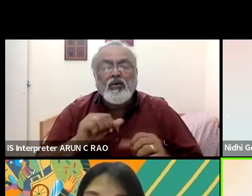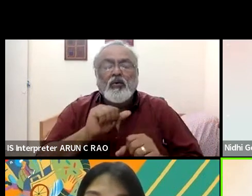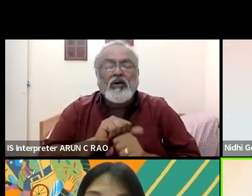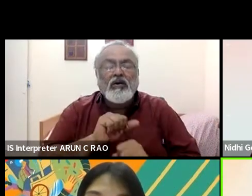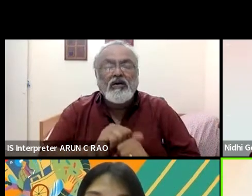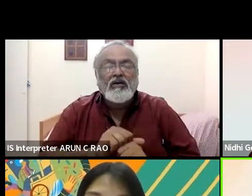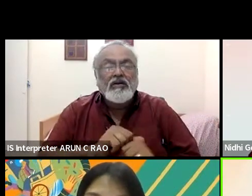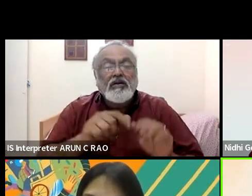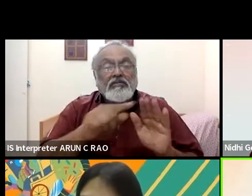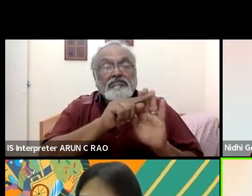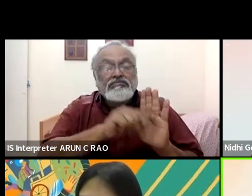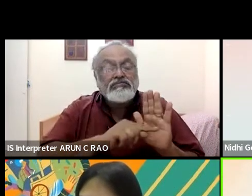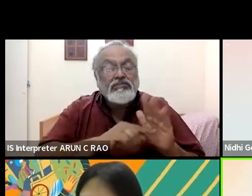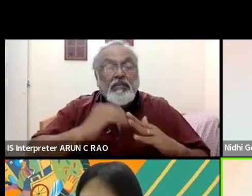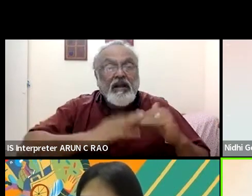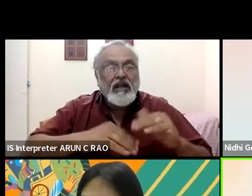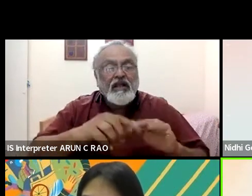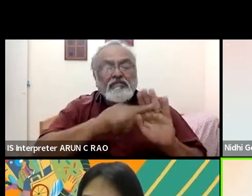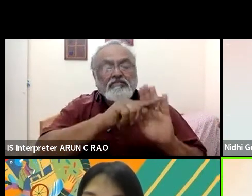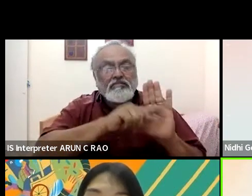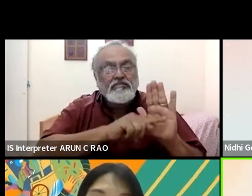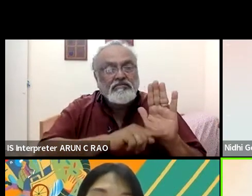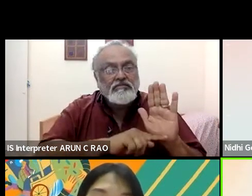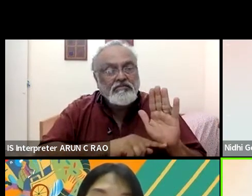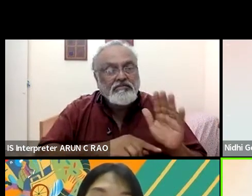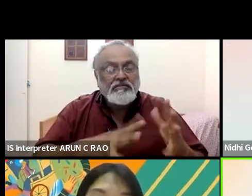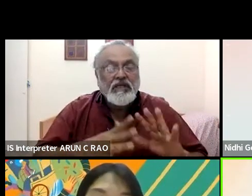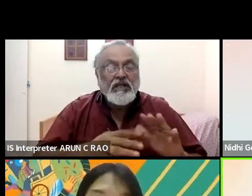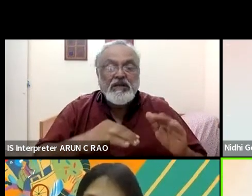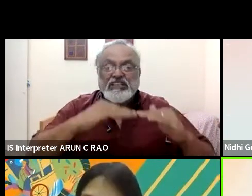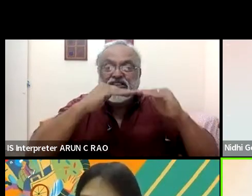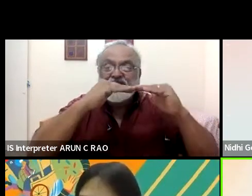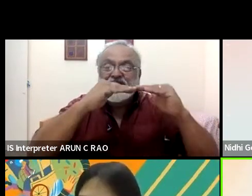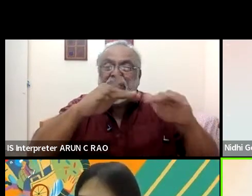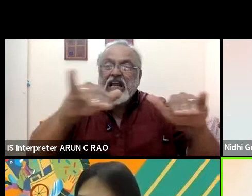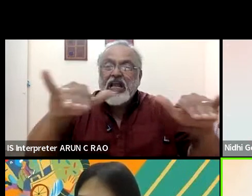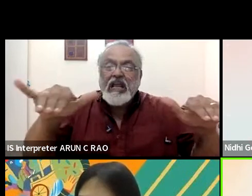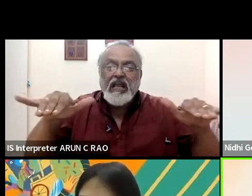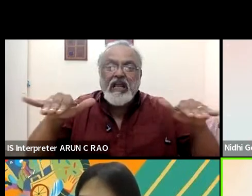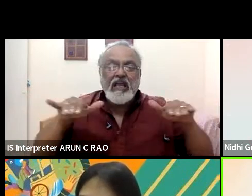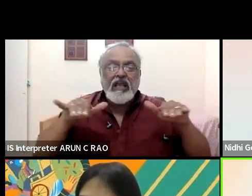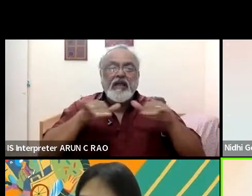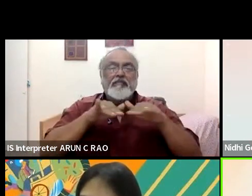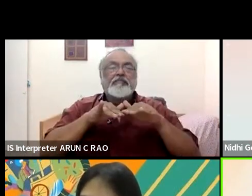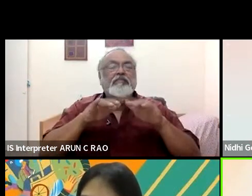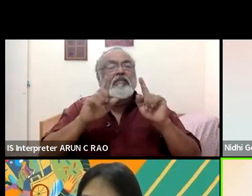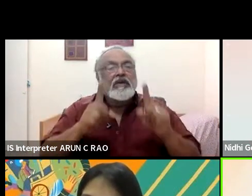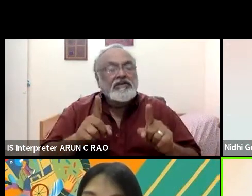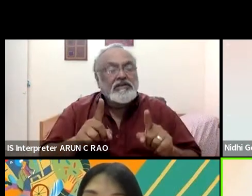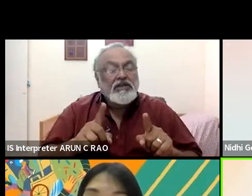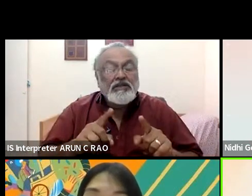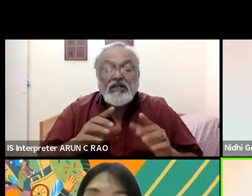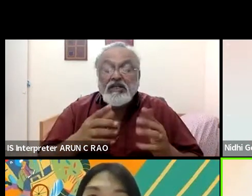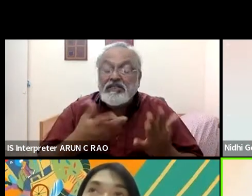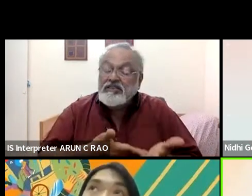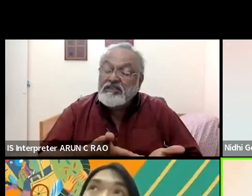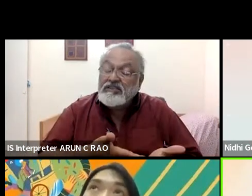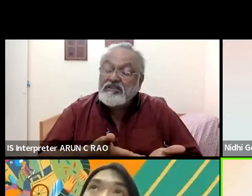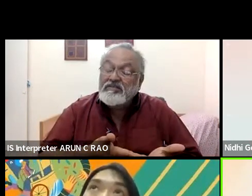guidelines, building guidelines, and standardization is becoming a really important part of how we